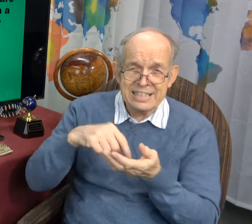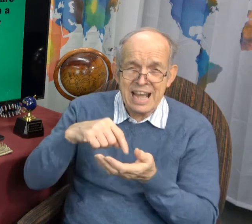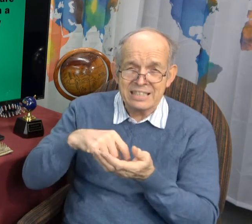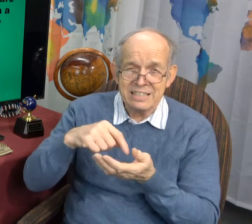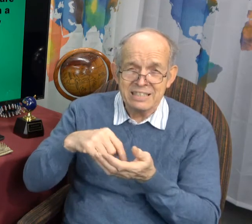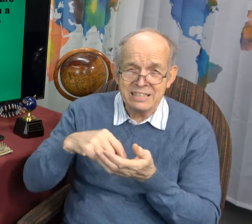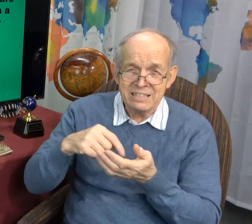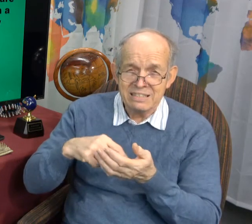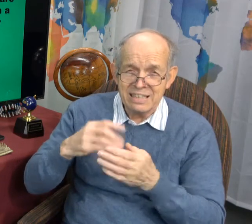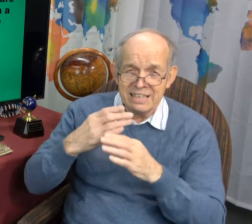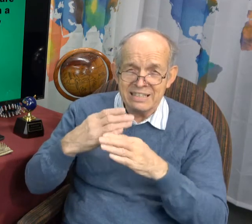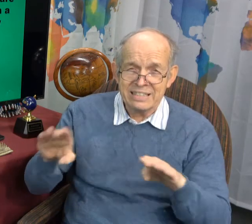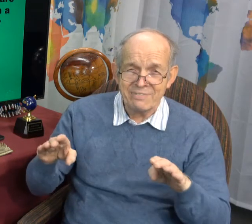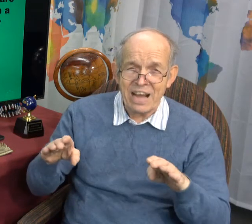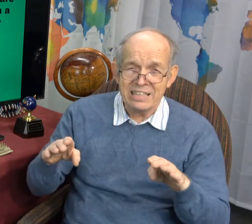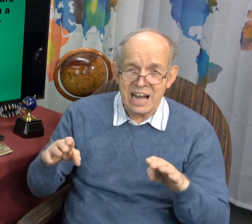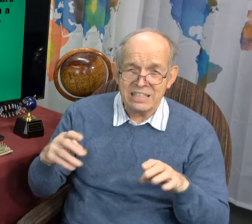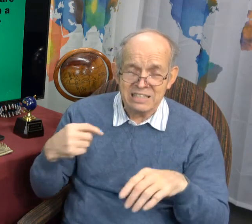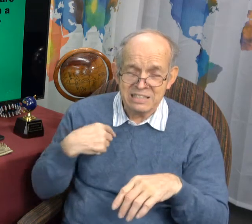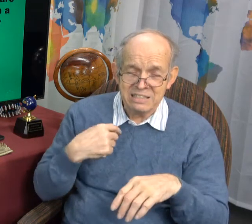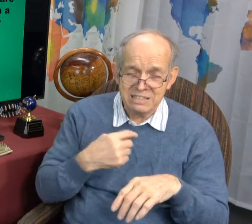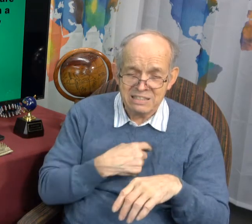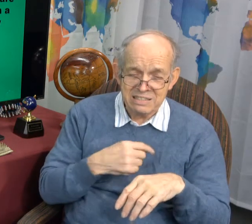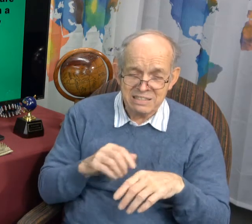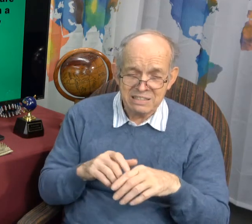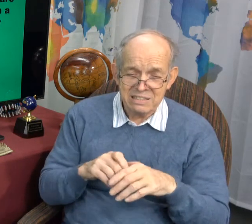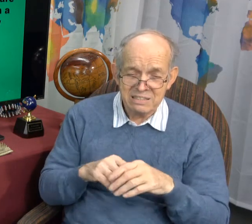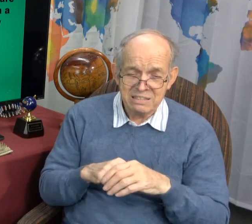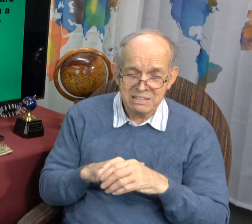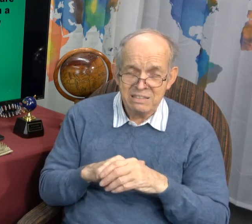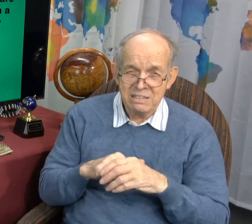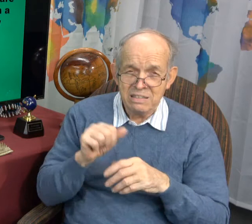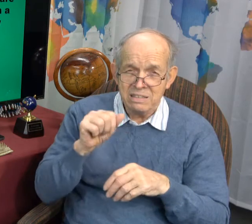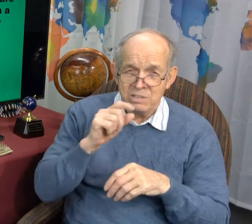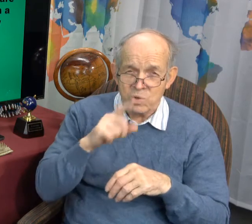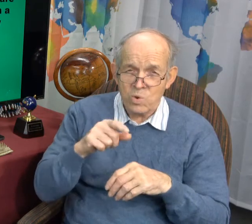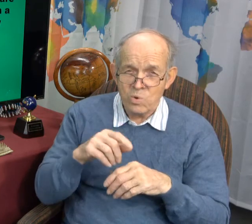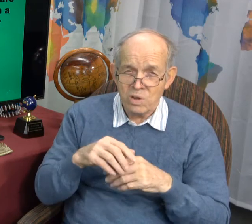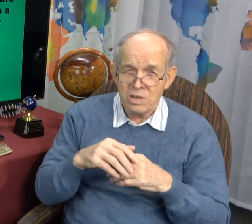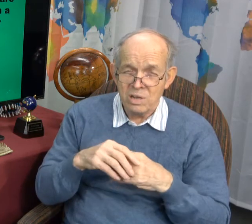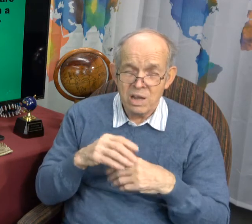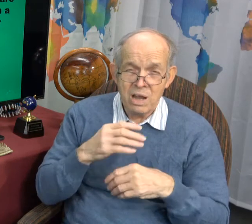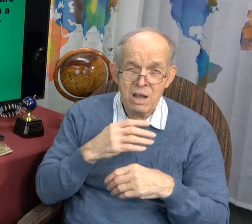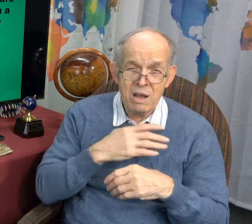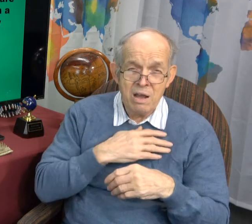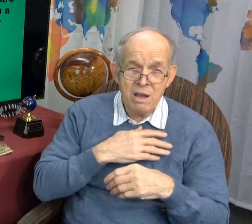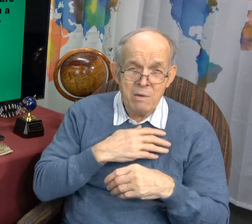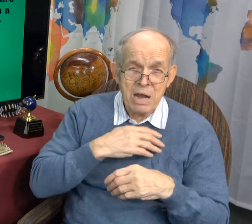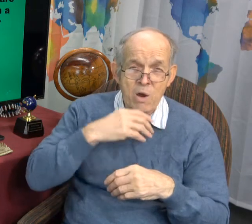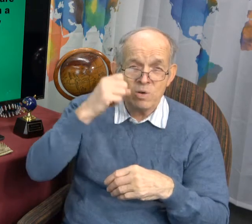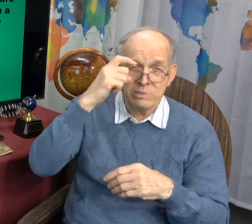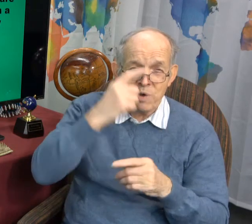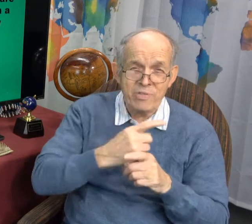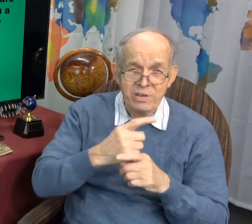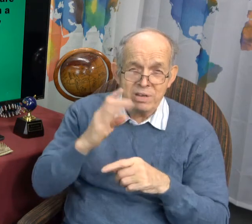Dad, divide us. True, my oldest brother,